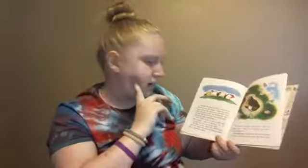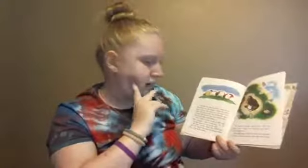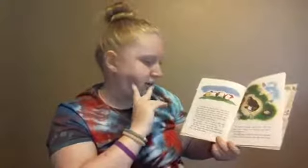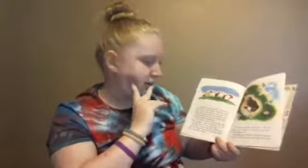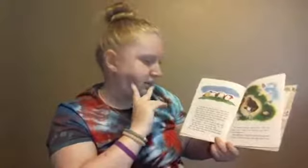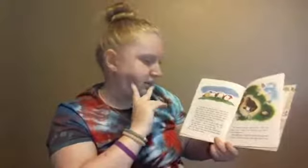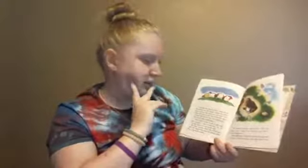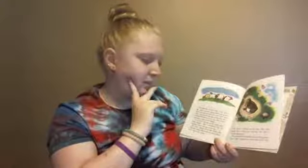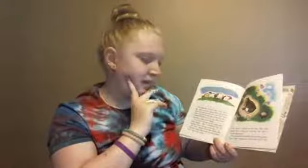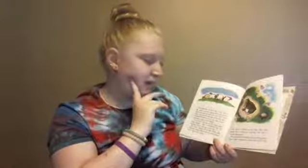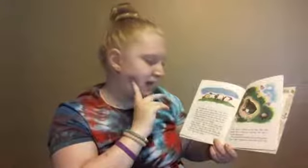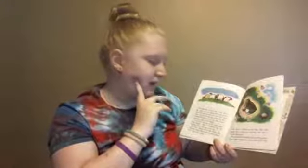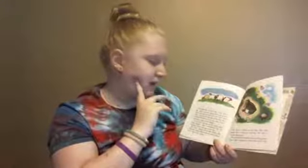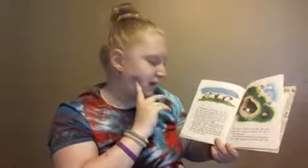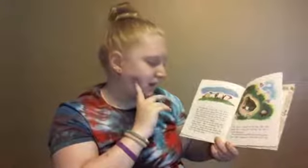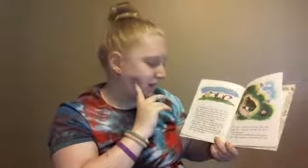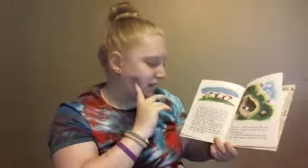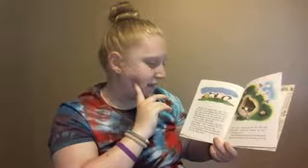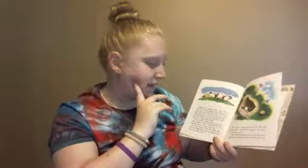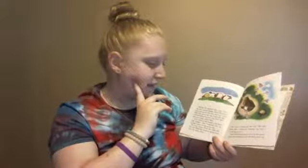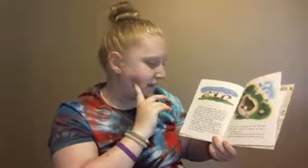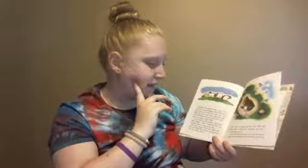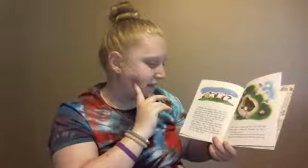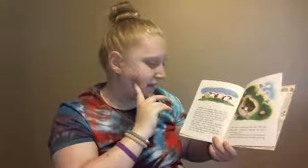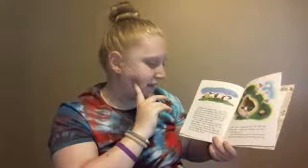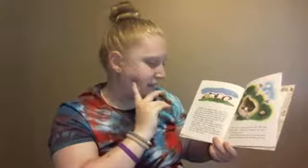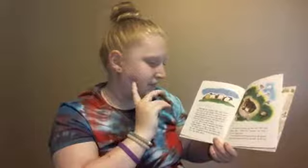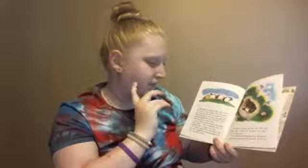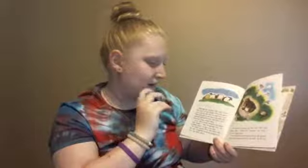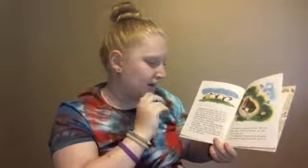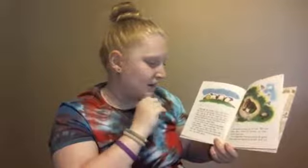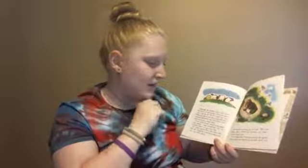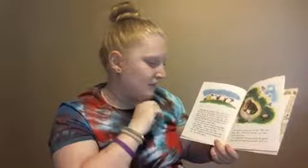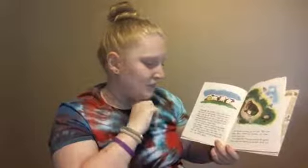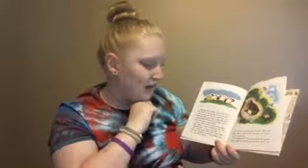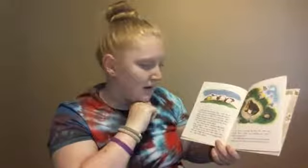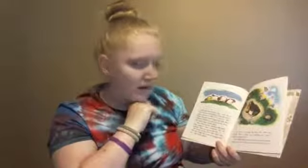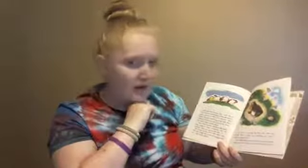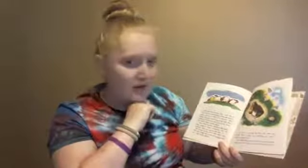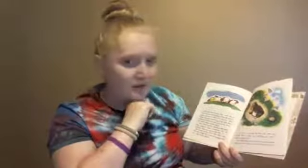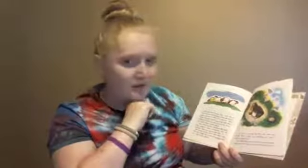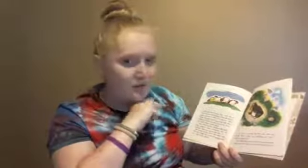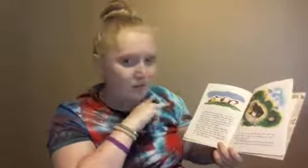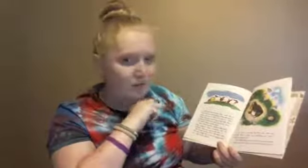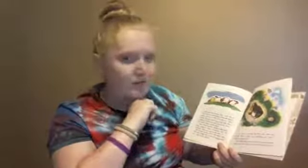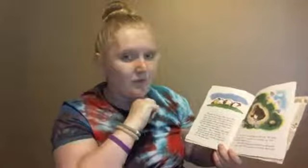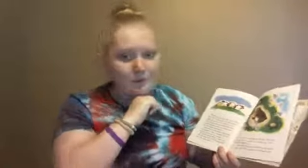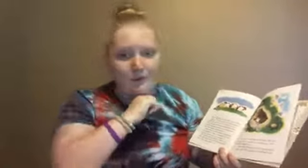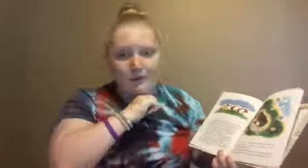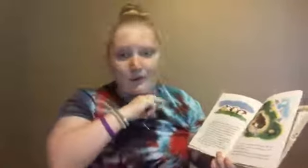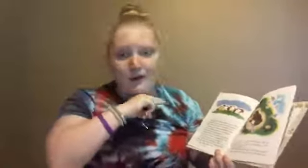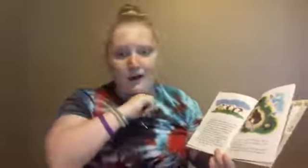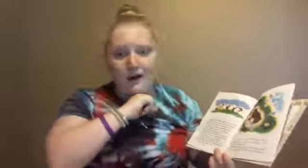He wasn't coming up this side. The only thing they could see coming up was a brown hop toad, so a